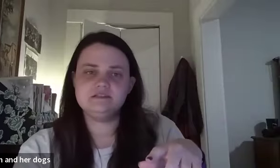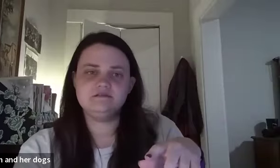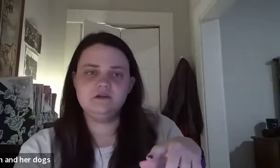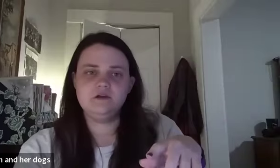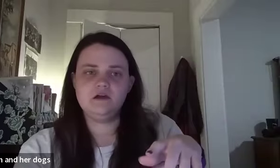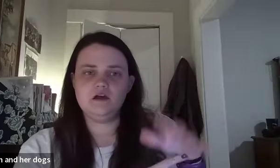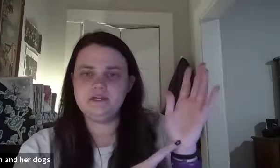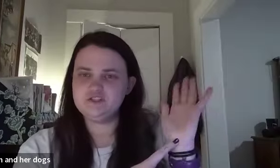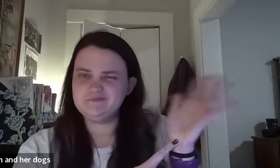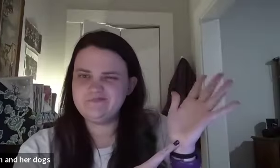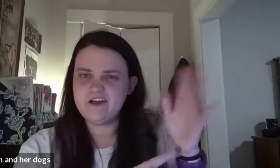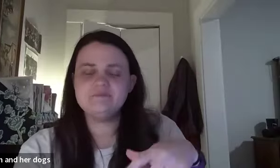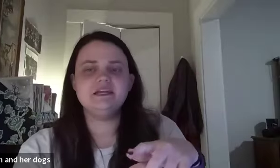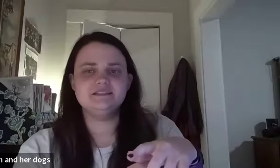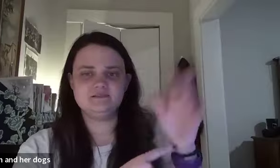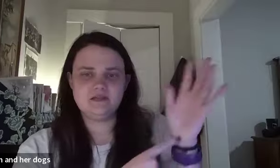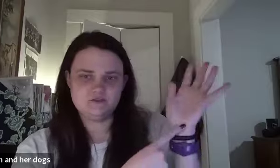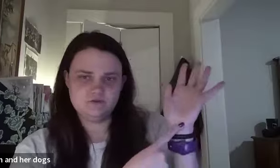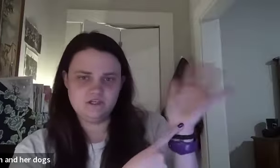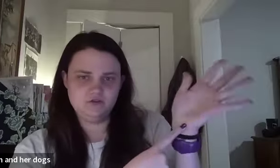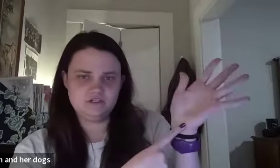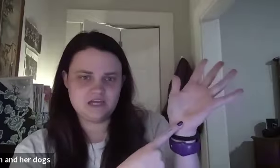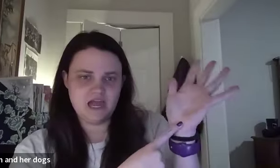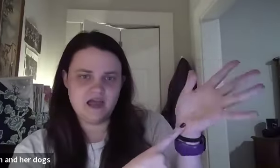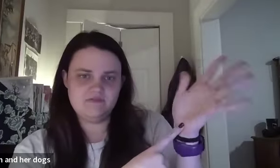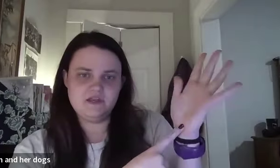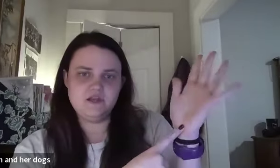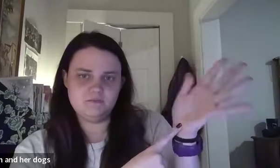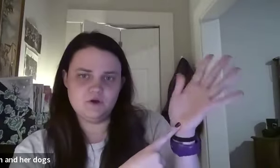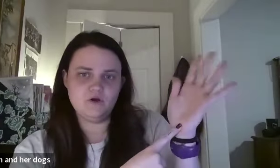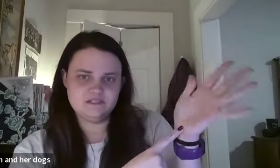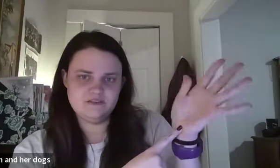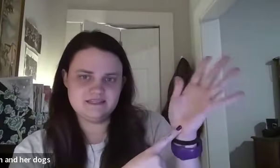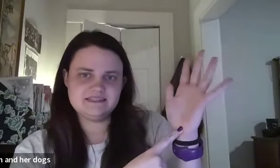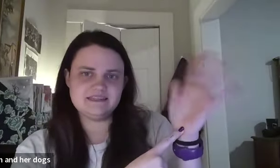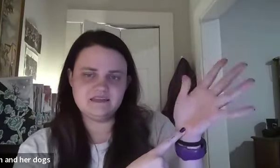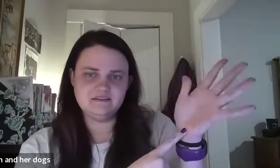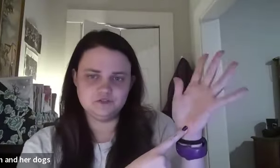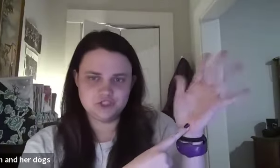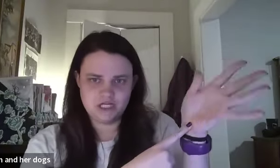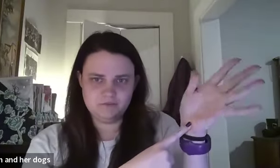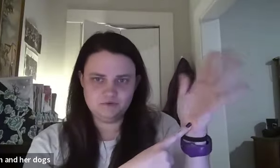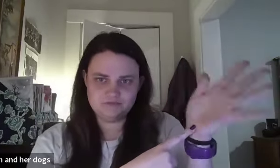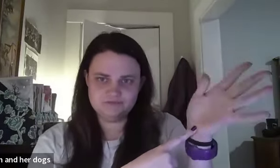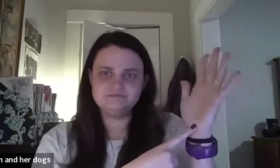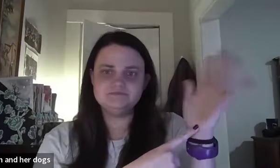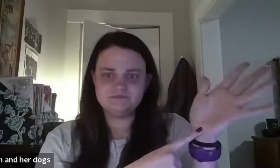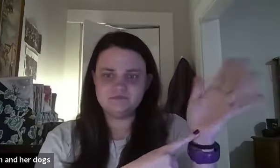5 minutes. It took 5 minutes, that sort of thing. You can just add the number onto that slight little shake motion.